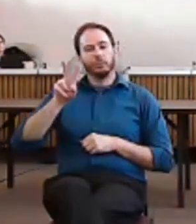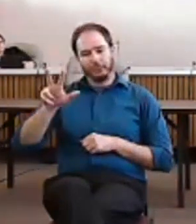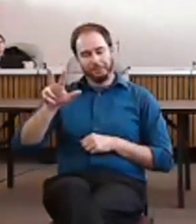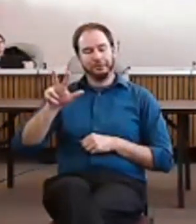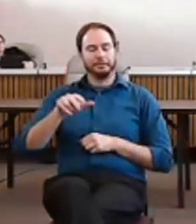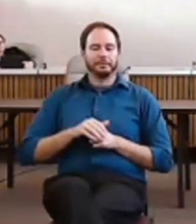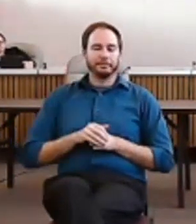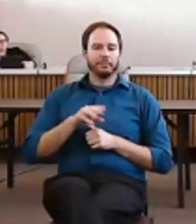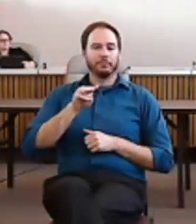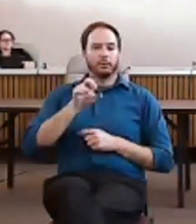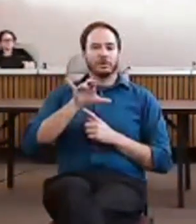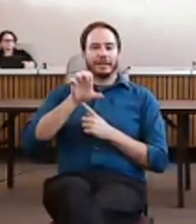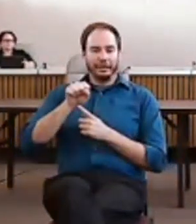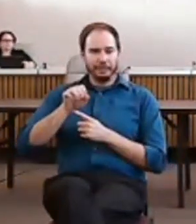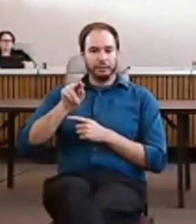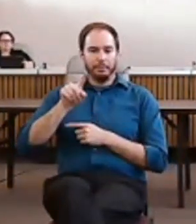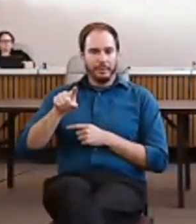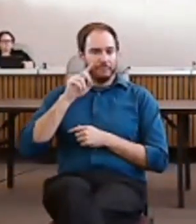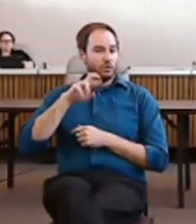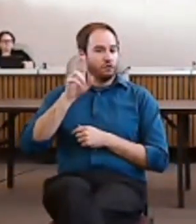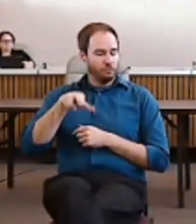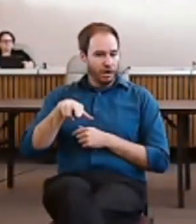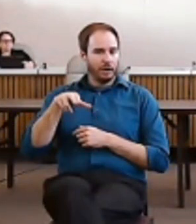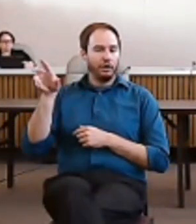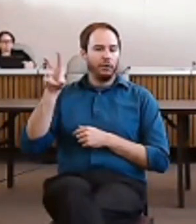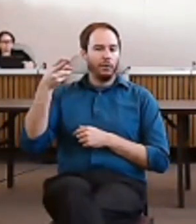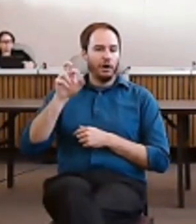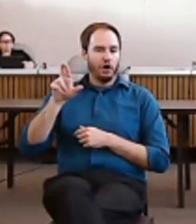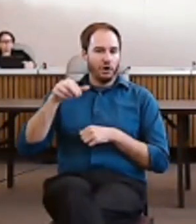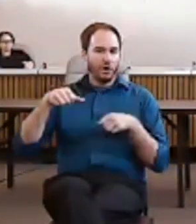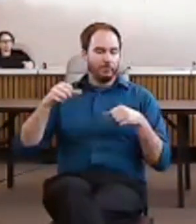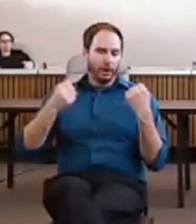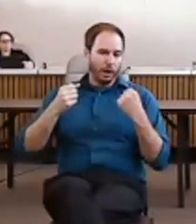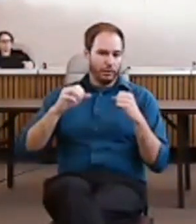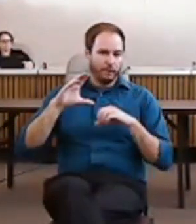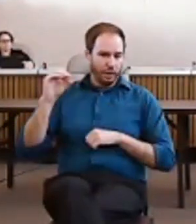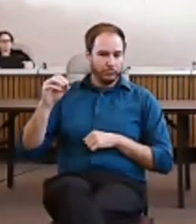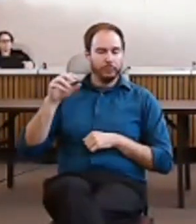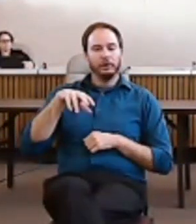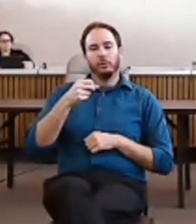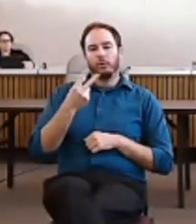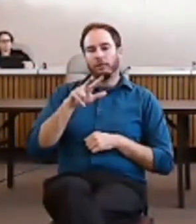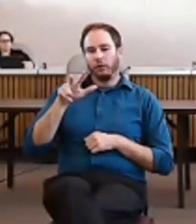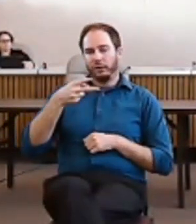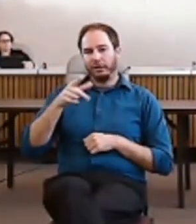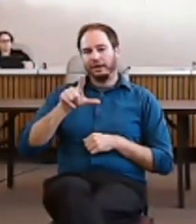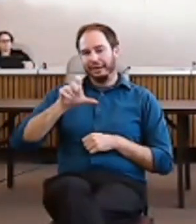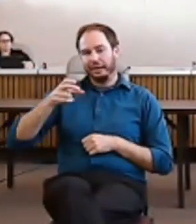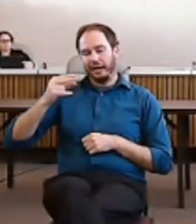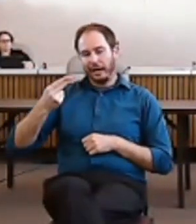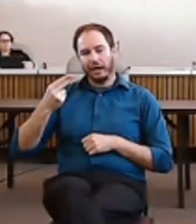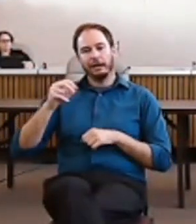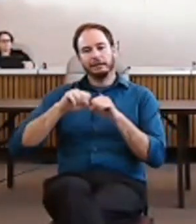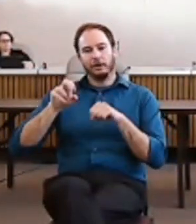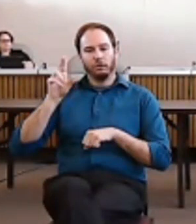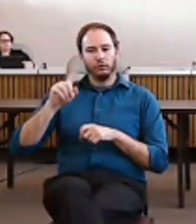2022-023, Mercedes-Benz of Rochester, West Her Automotive, 1233 Lehigh Station Road to operate a